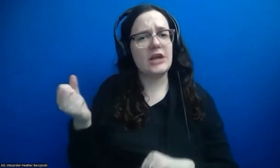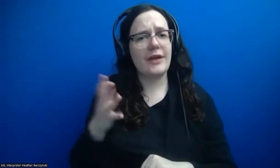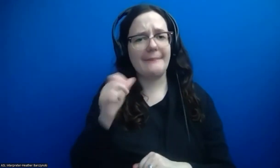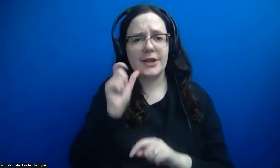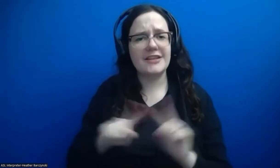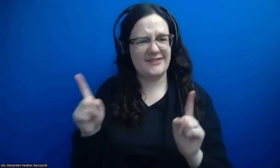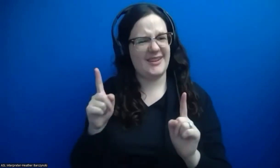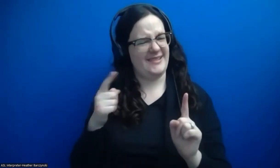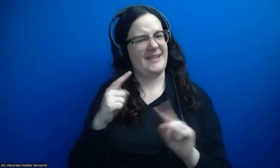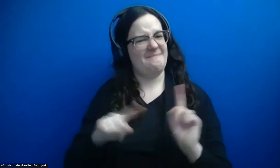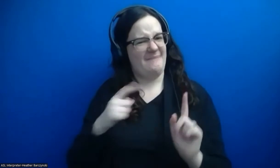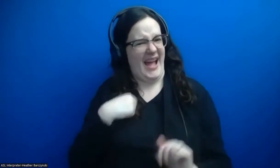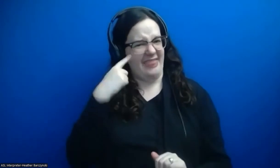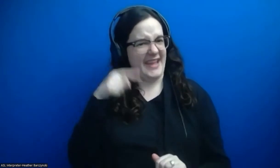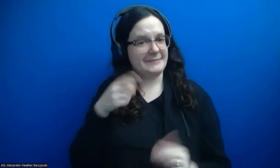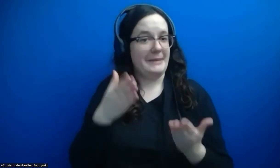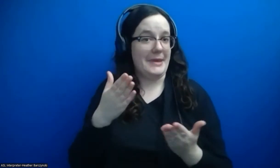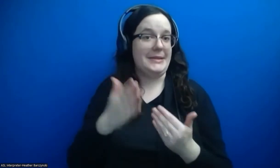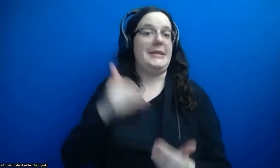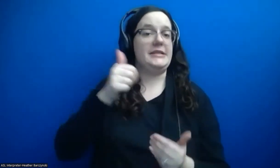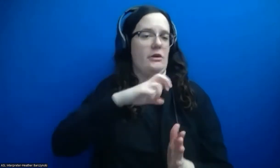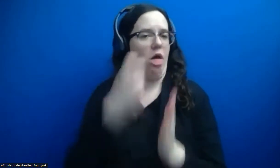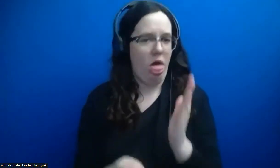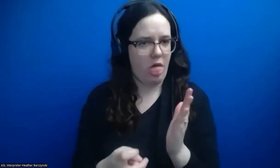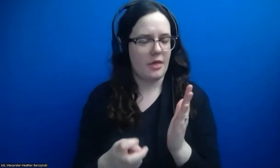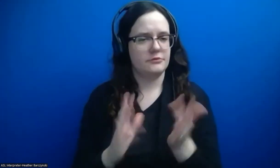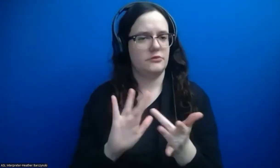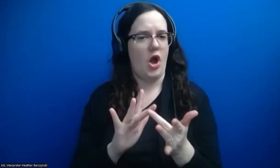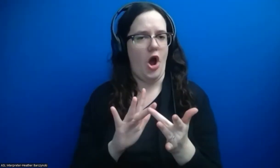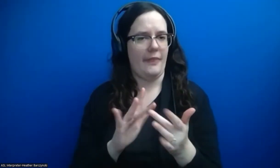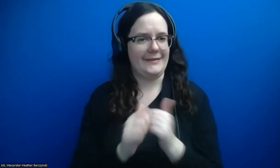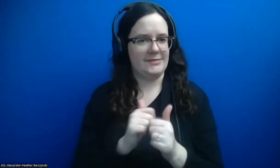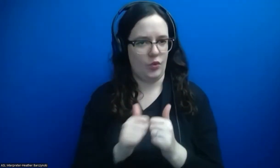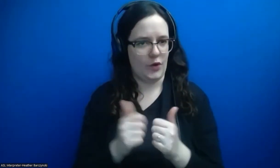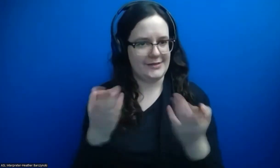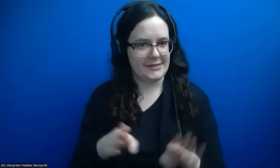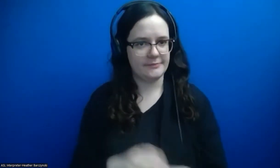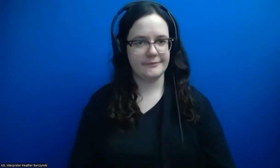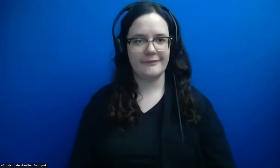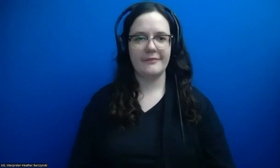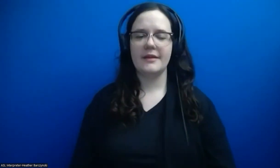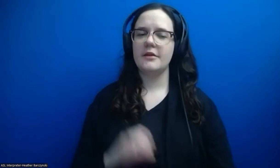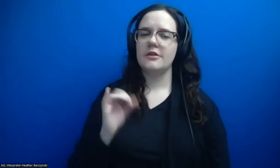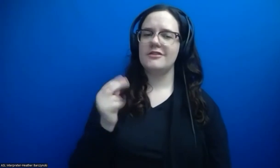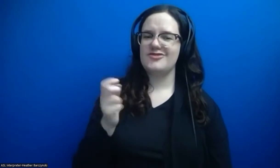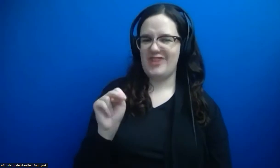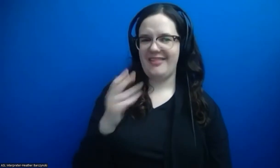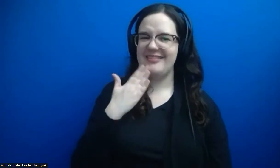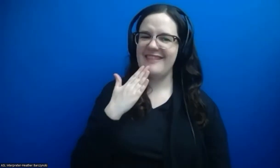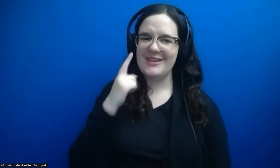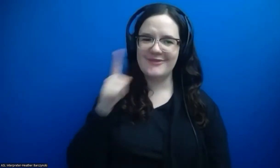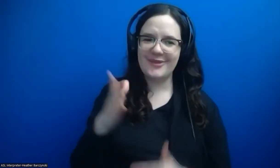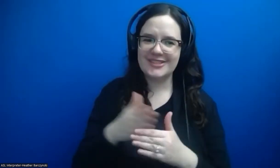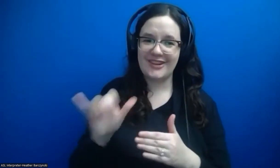that. I could be wrong, but that's from my perspective. Thank you for sharing that. One thing I just want to point out is just how awesome it is to see you